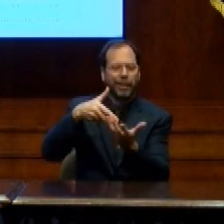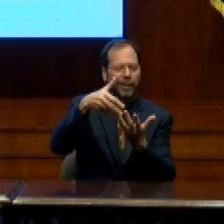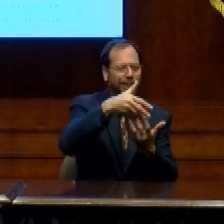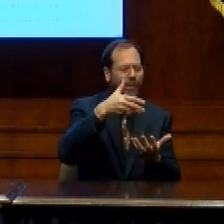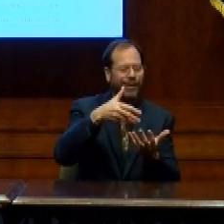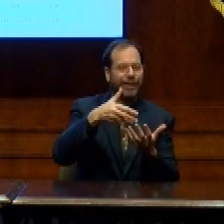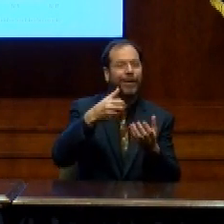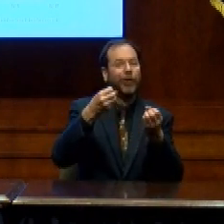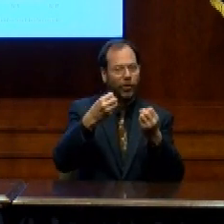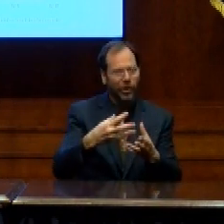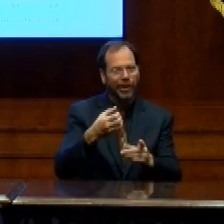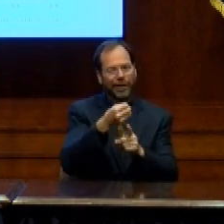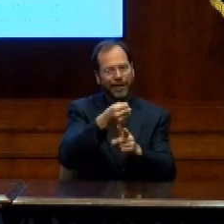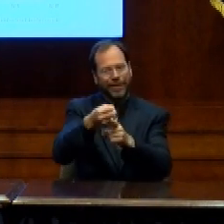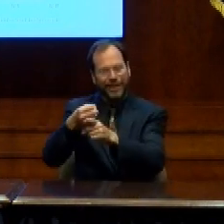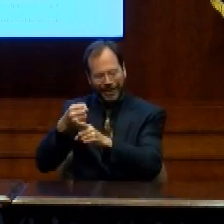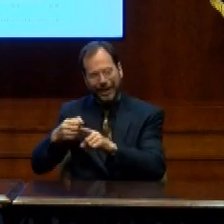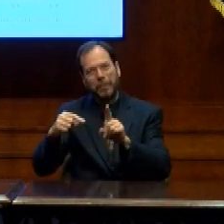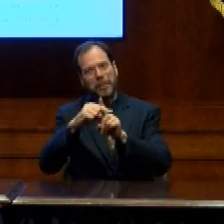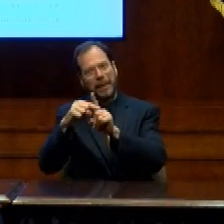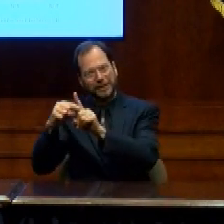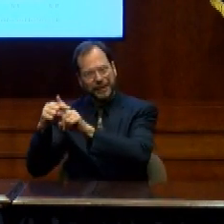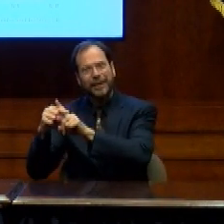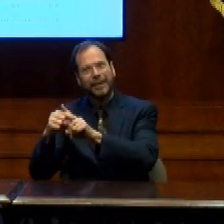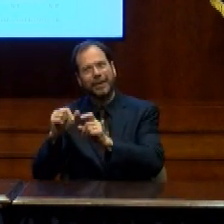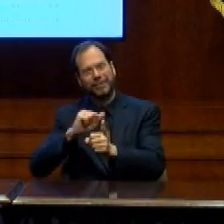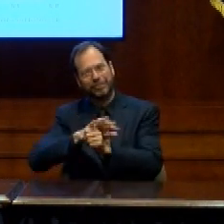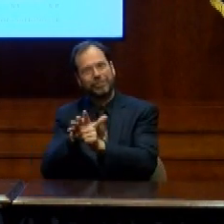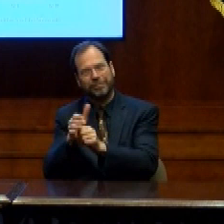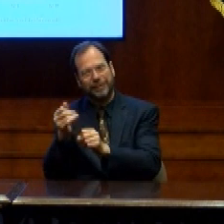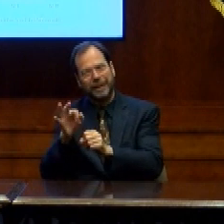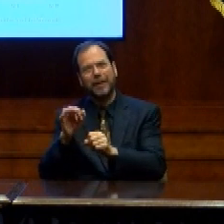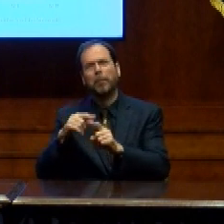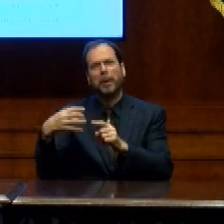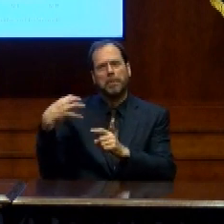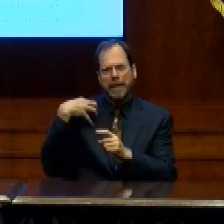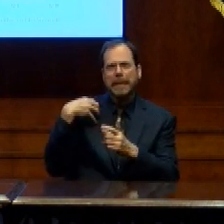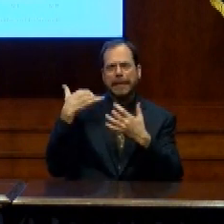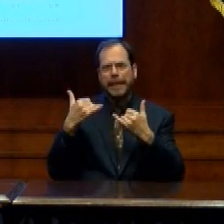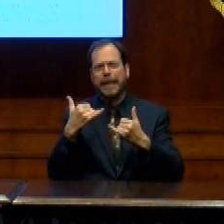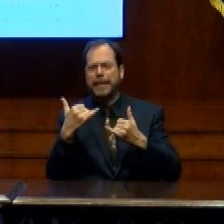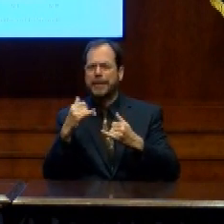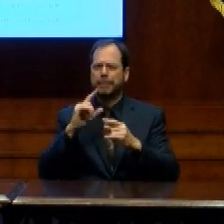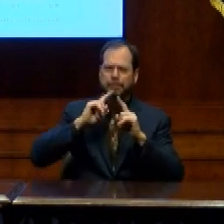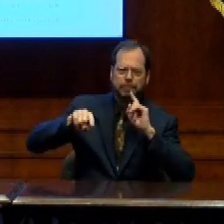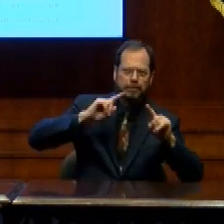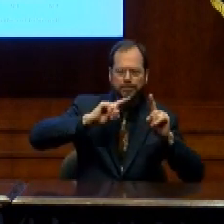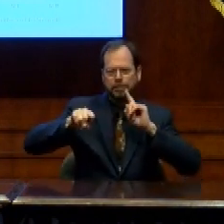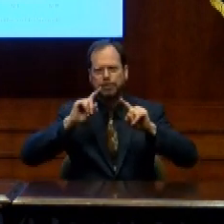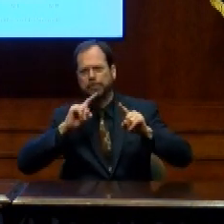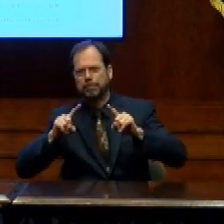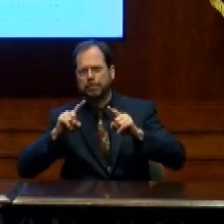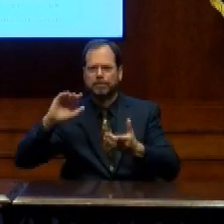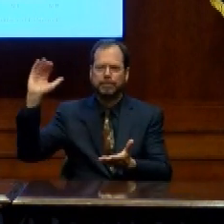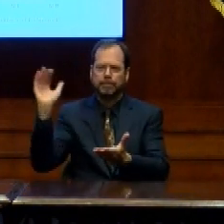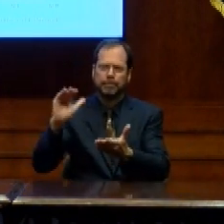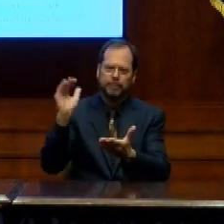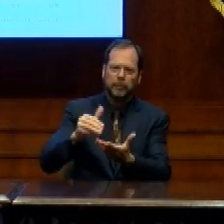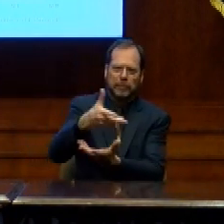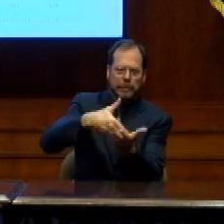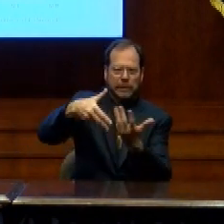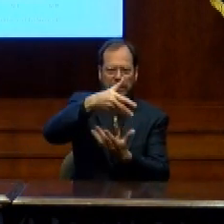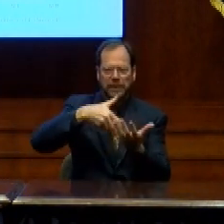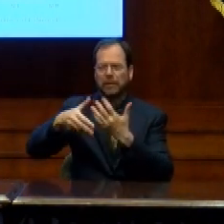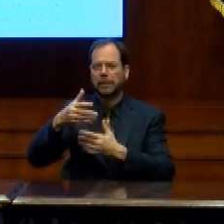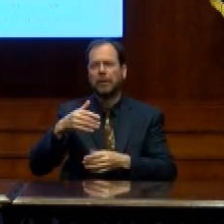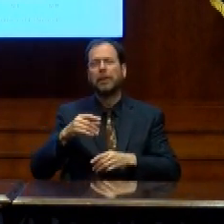there should have been that led to some positive cases of COVID-19. But the mayor is working to corral that as much as possible. But it